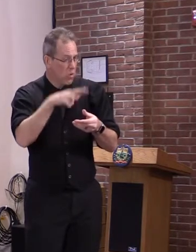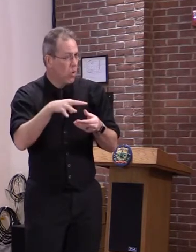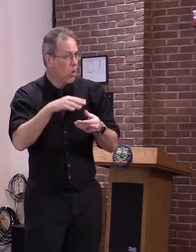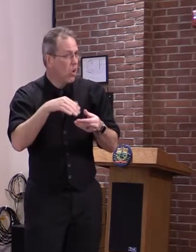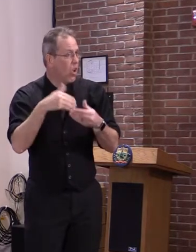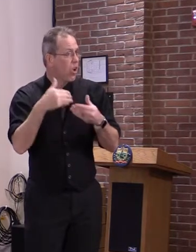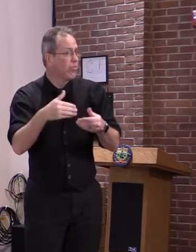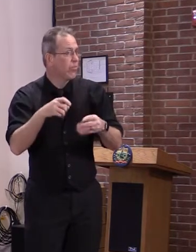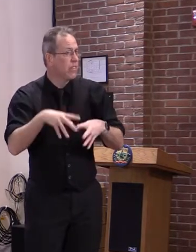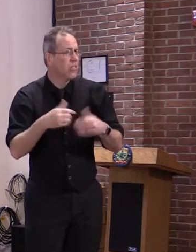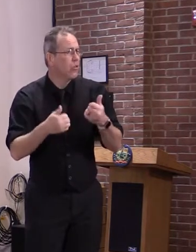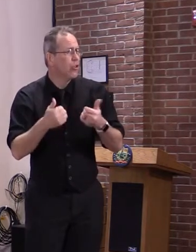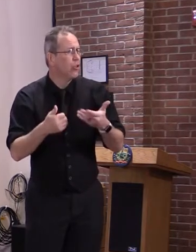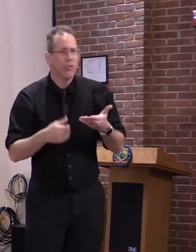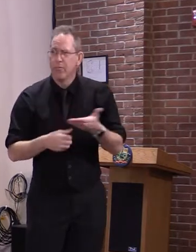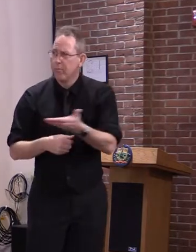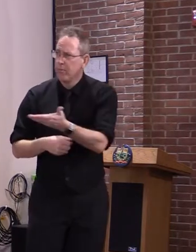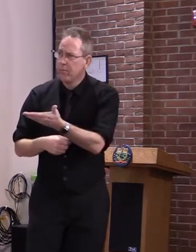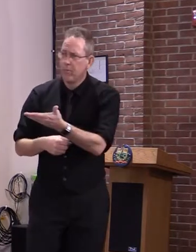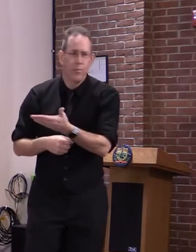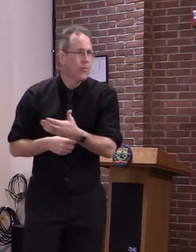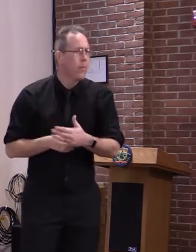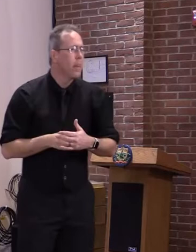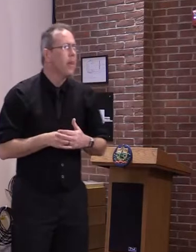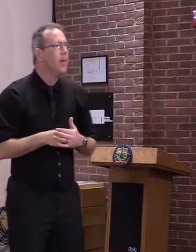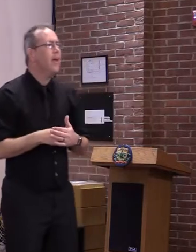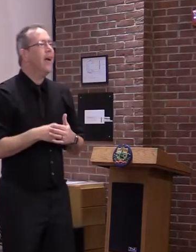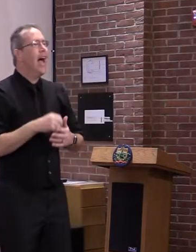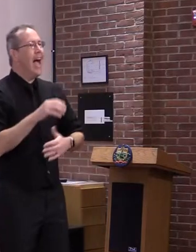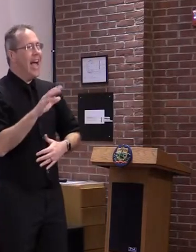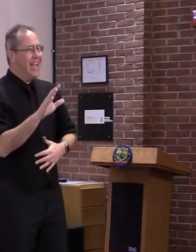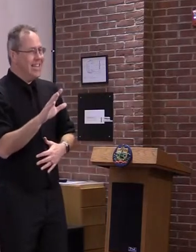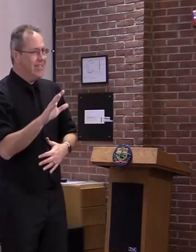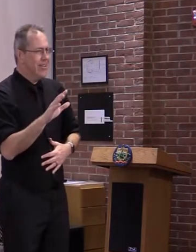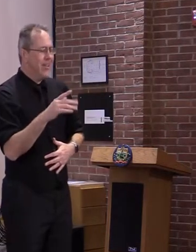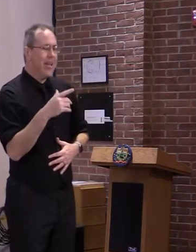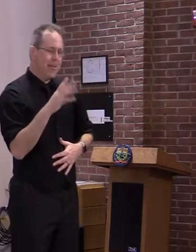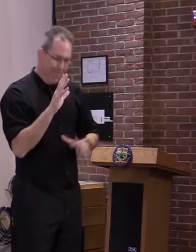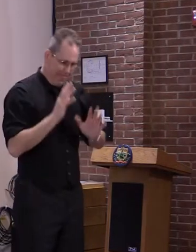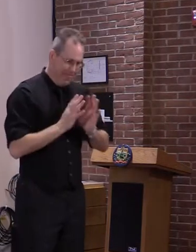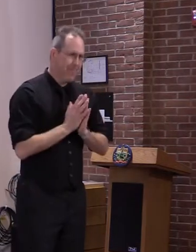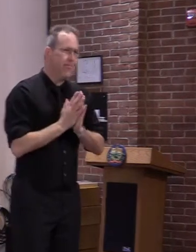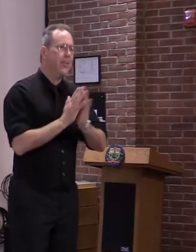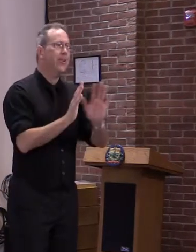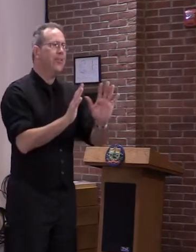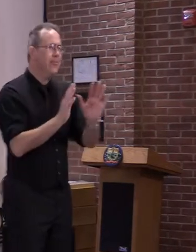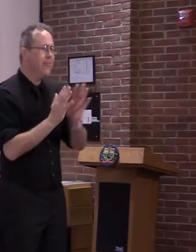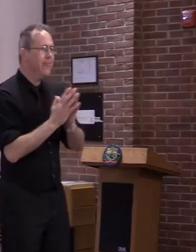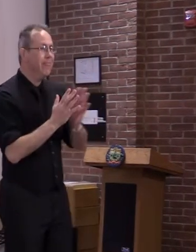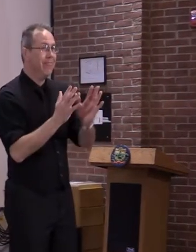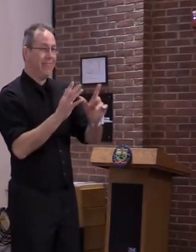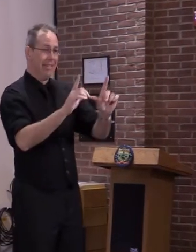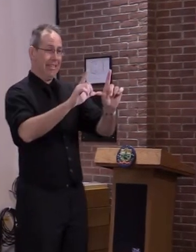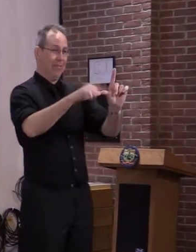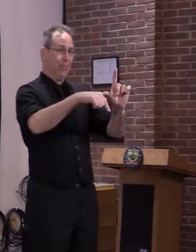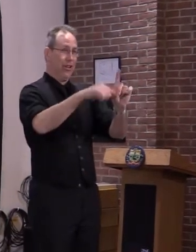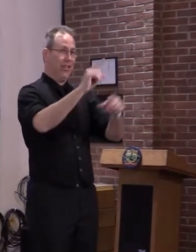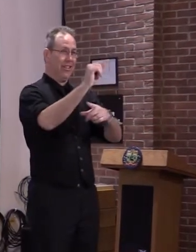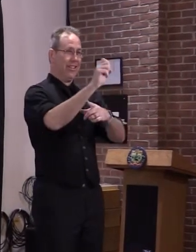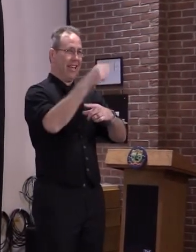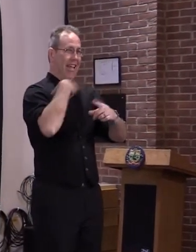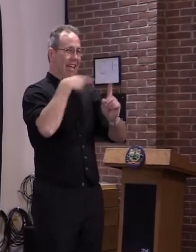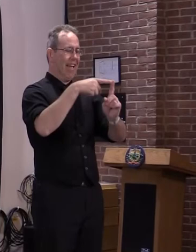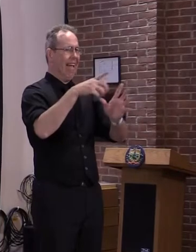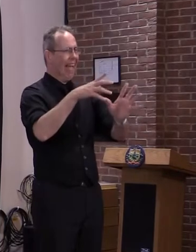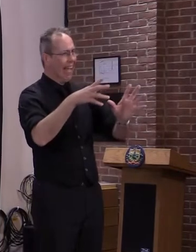I'm not sure it's as straightforward as you're presenting it in terms of when you're looking at hundreds of thousands of test kits,